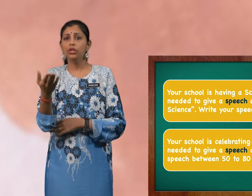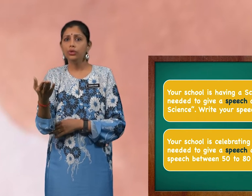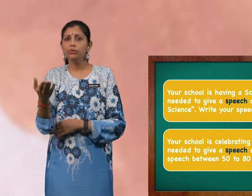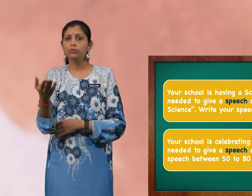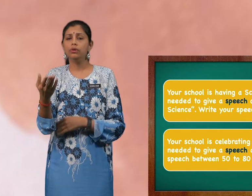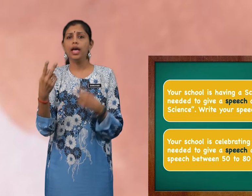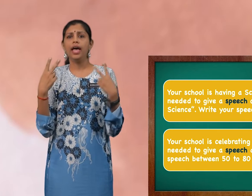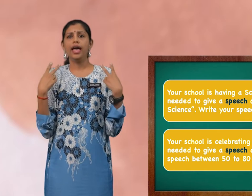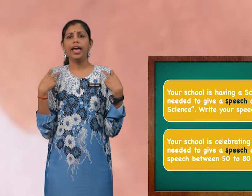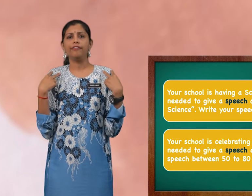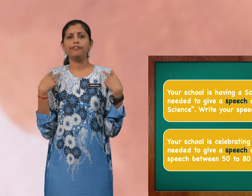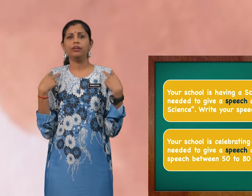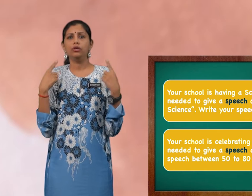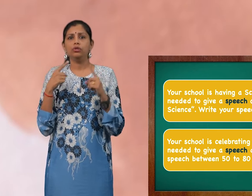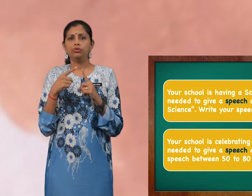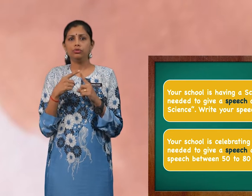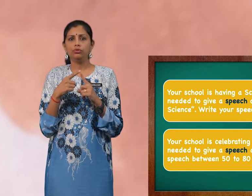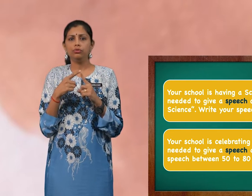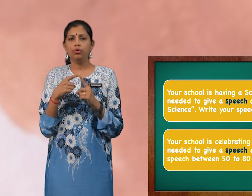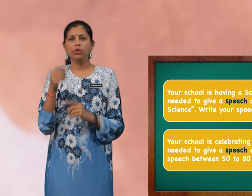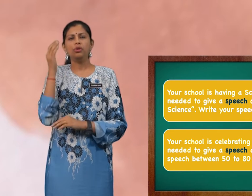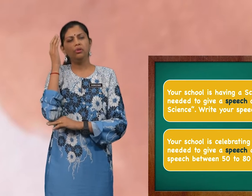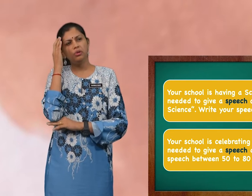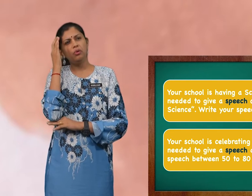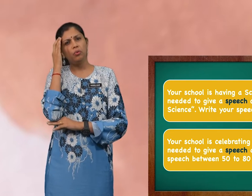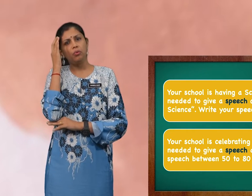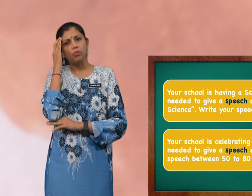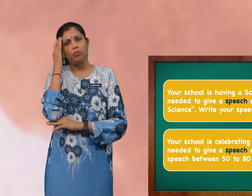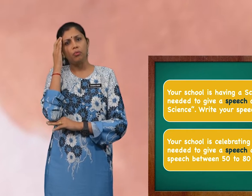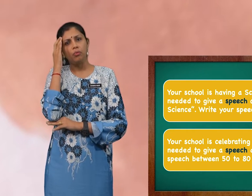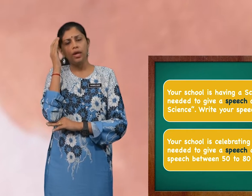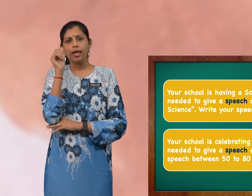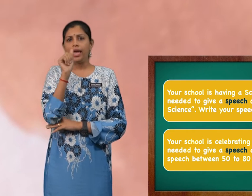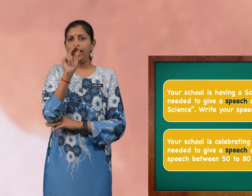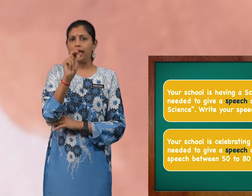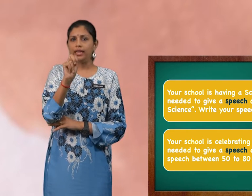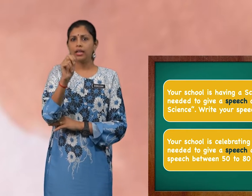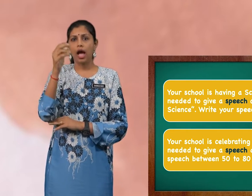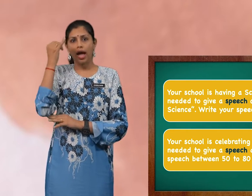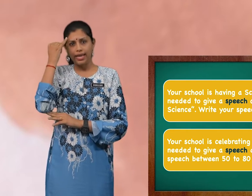you have to know an